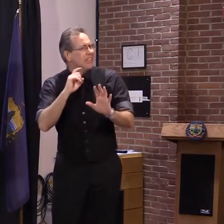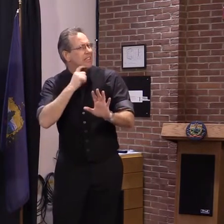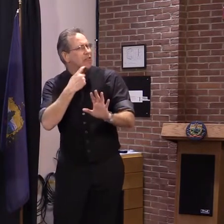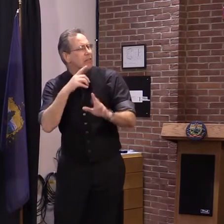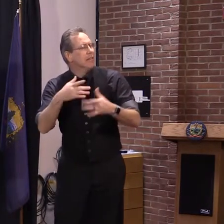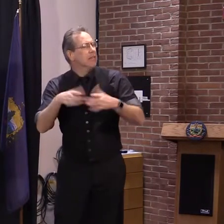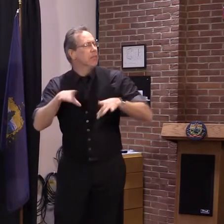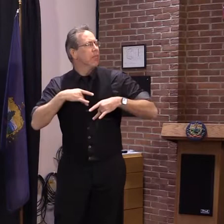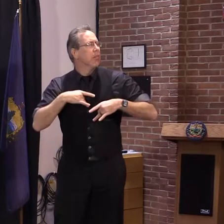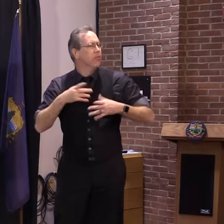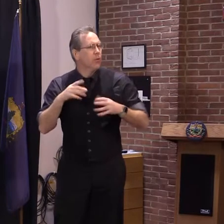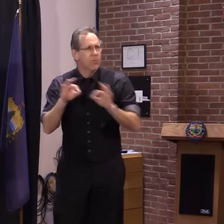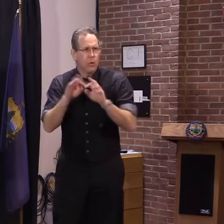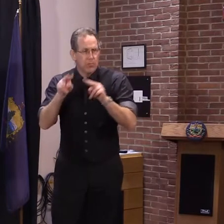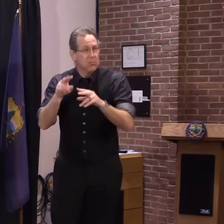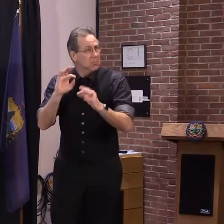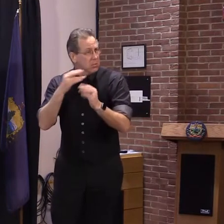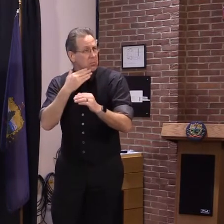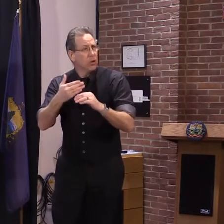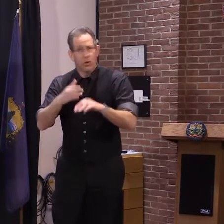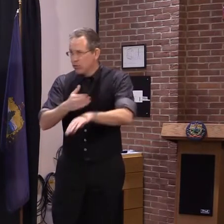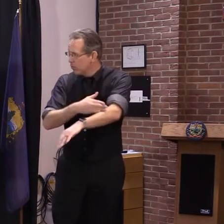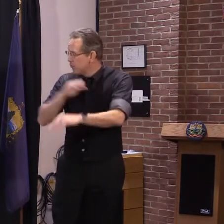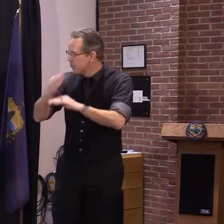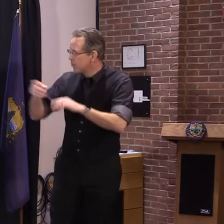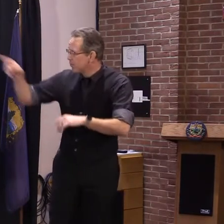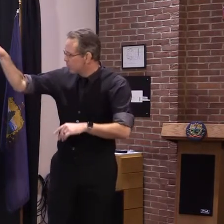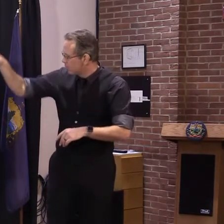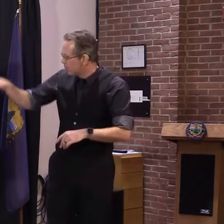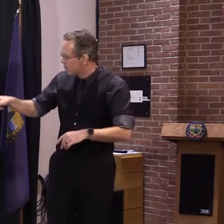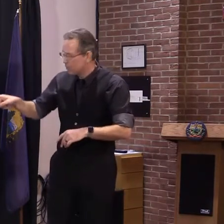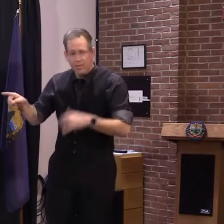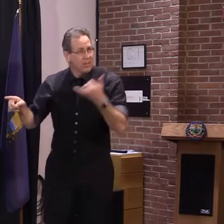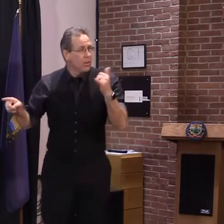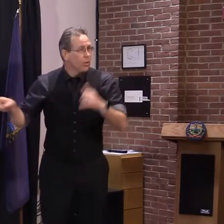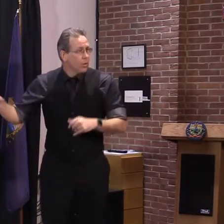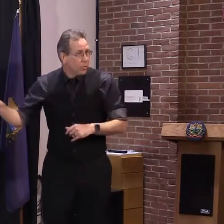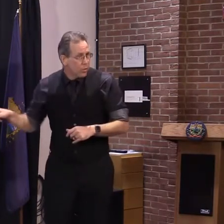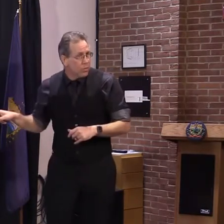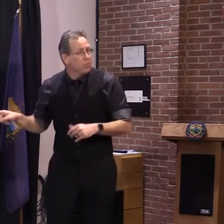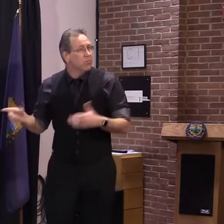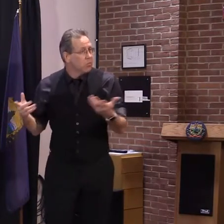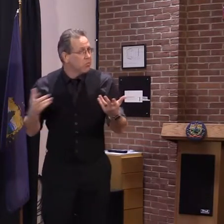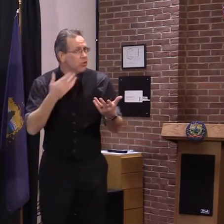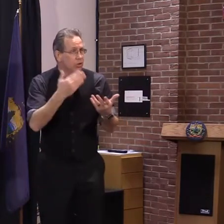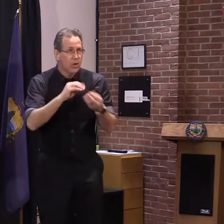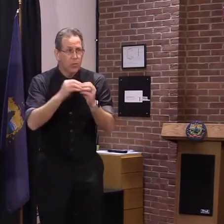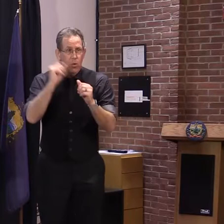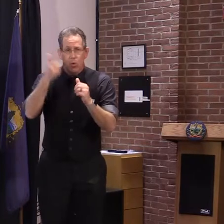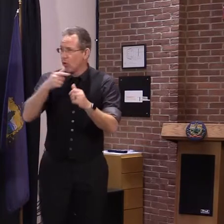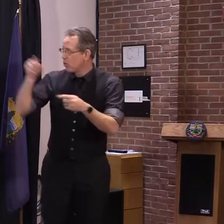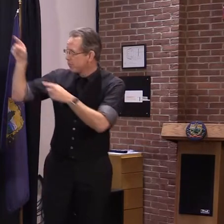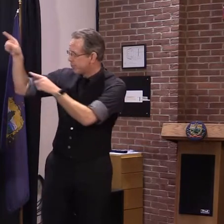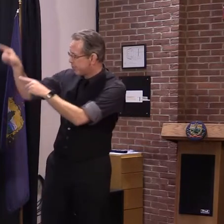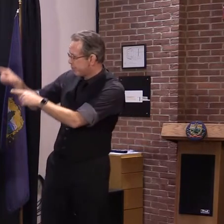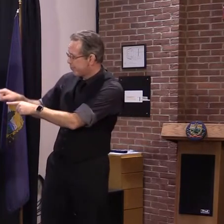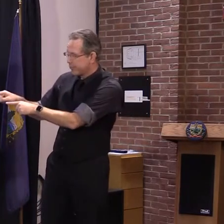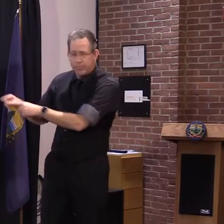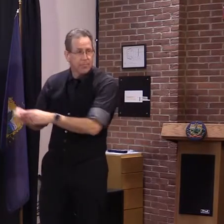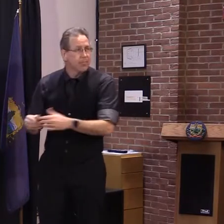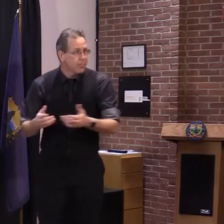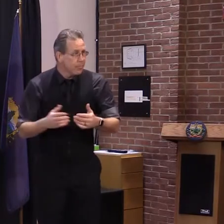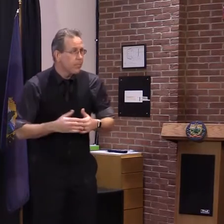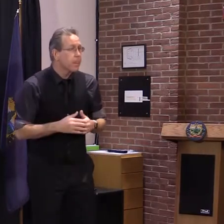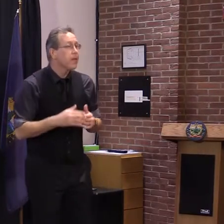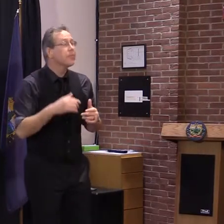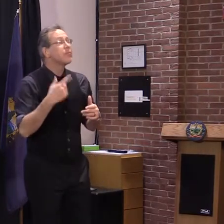deaths. Fortunately, those numbers are coming down. Our long-term care facility active outbreak cases are also coming down. And college campuses